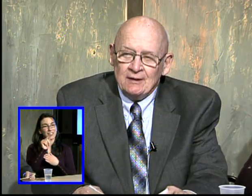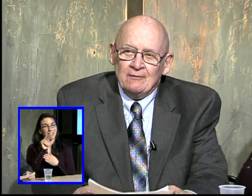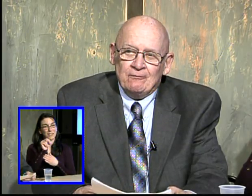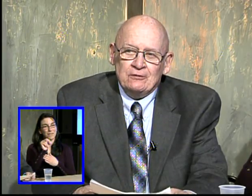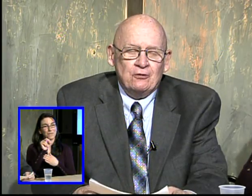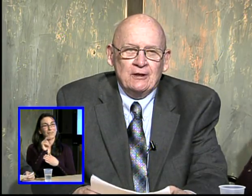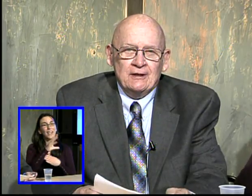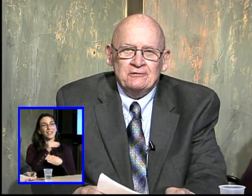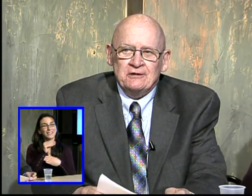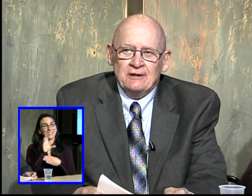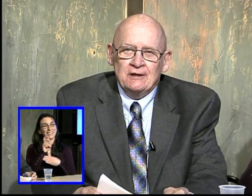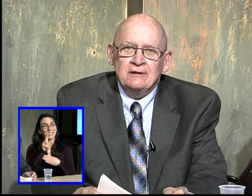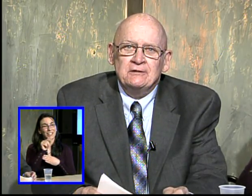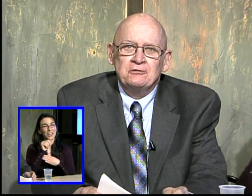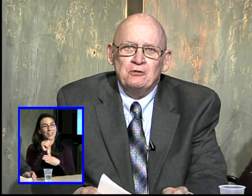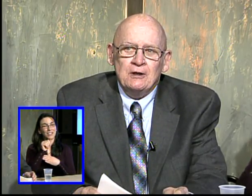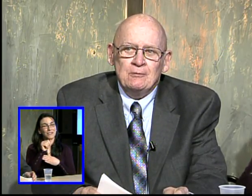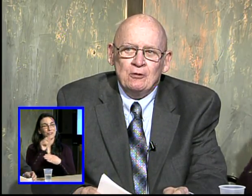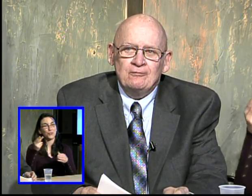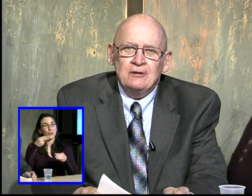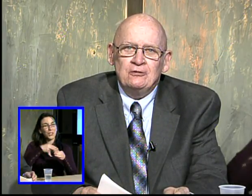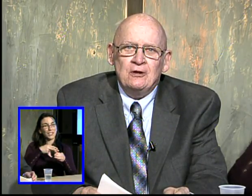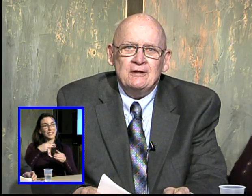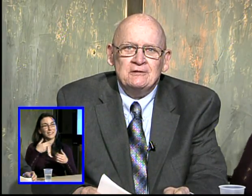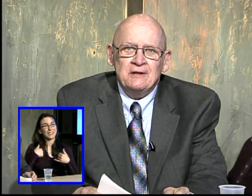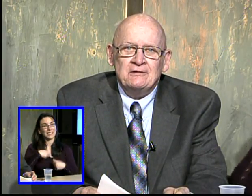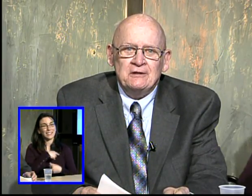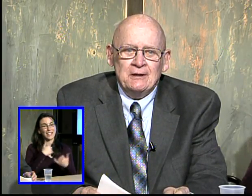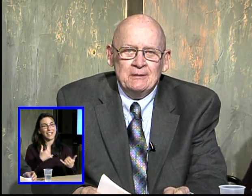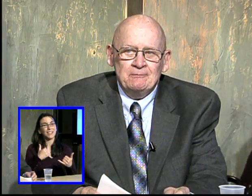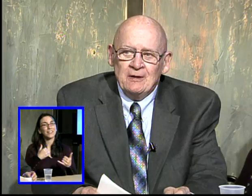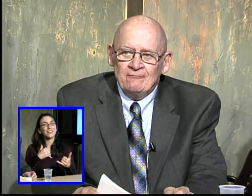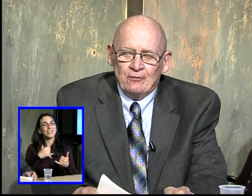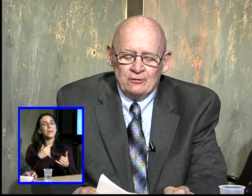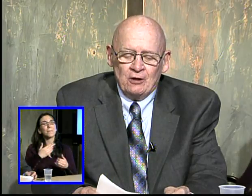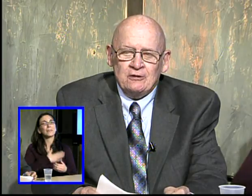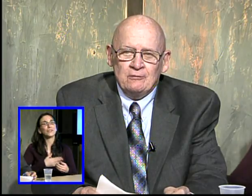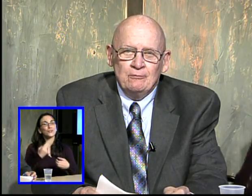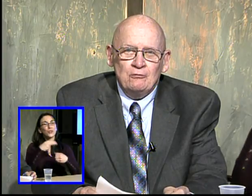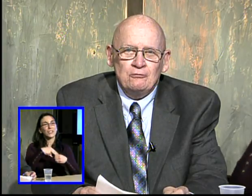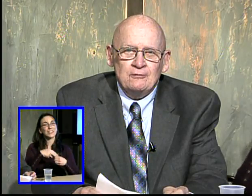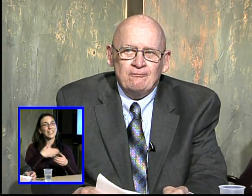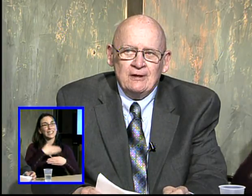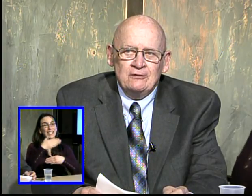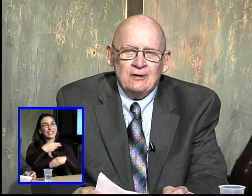Mohiga, for joining us today. This is Connie Murphy. Join us next time